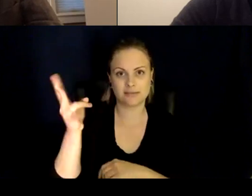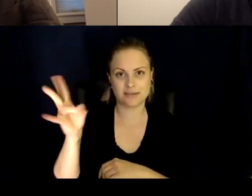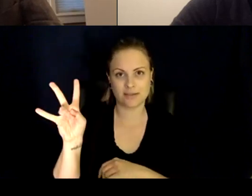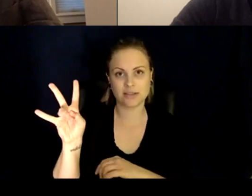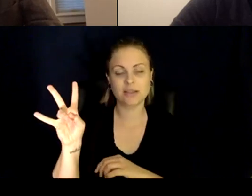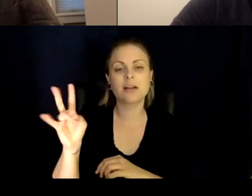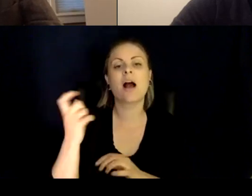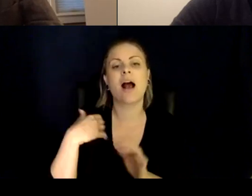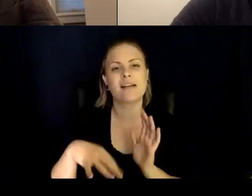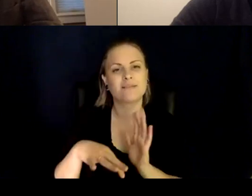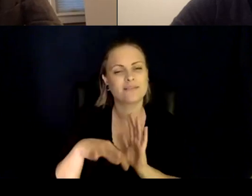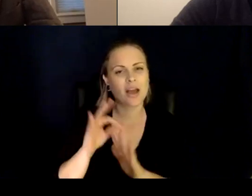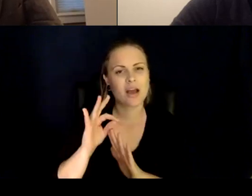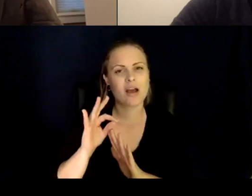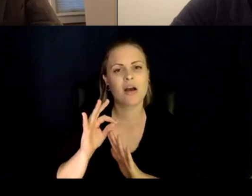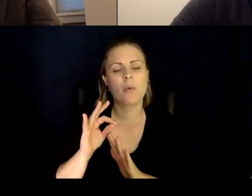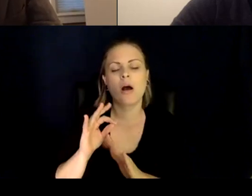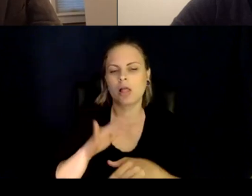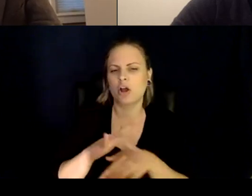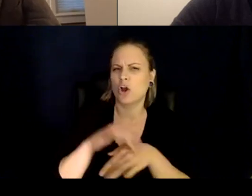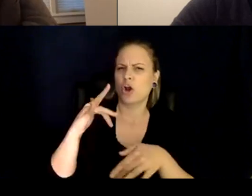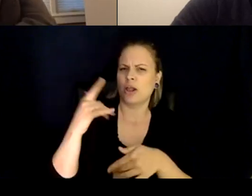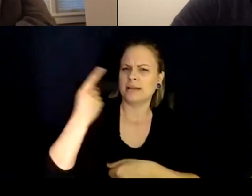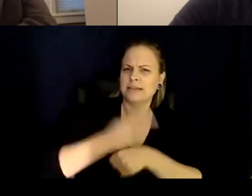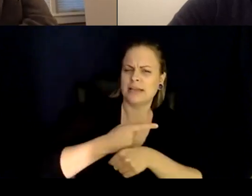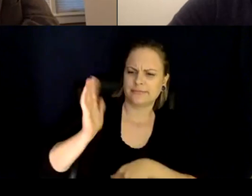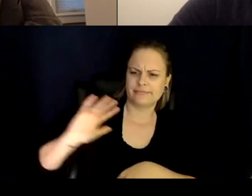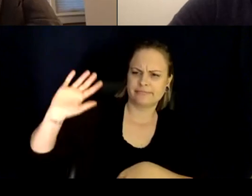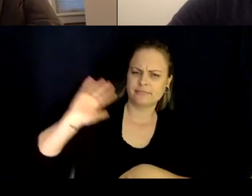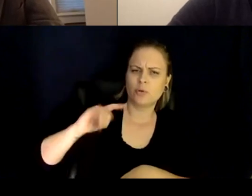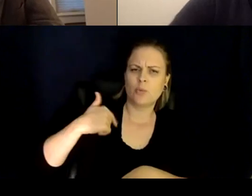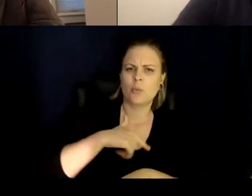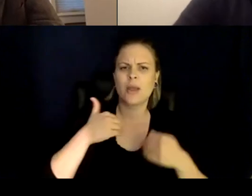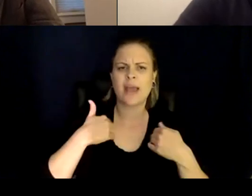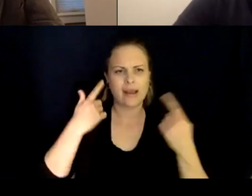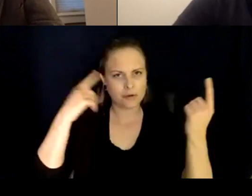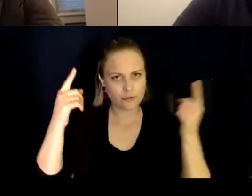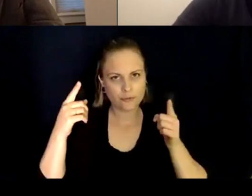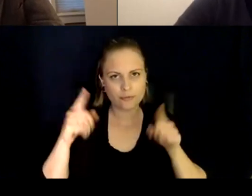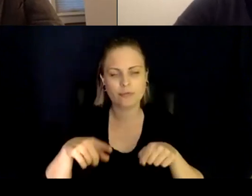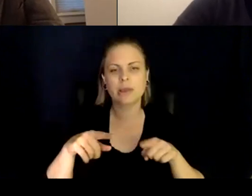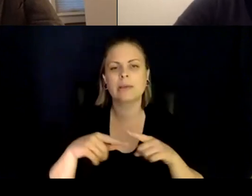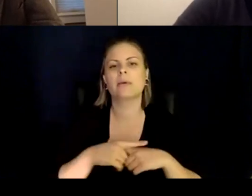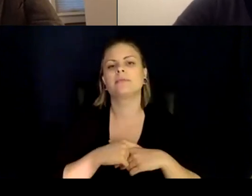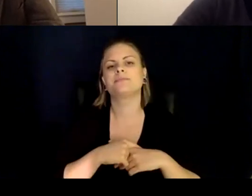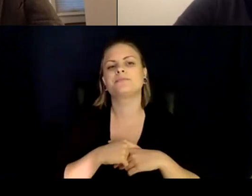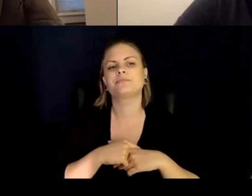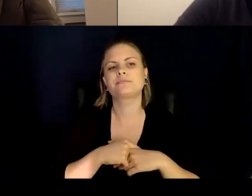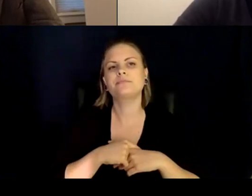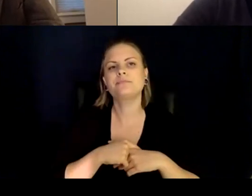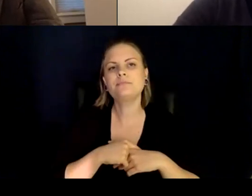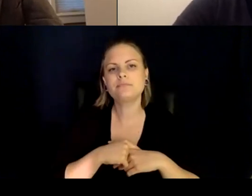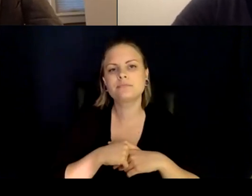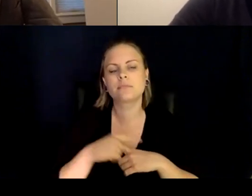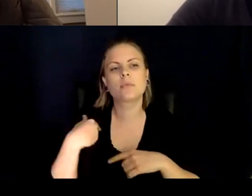I found myself, in the earlier days, we had an agreement. We would